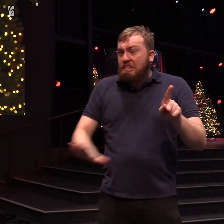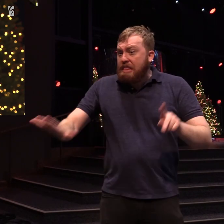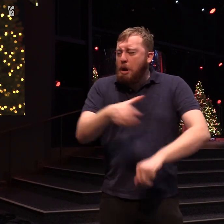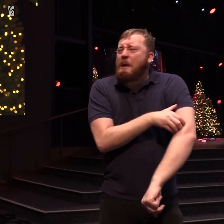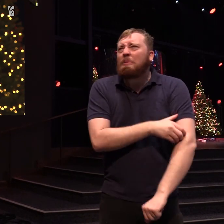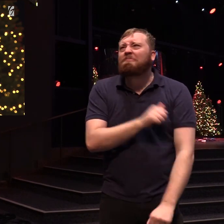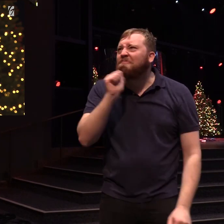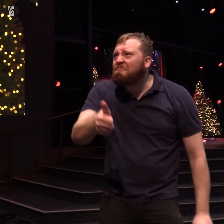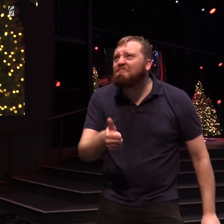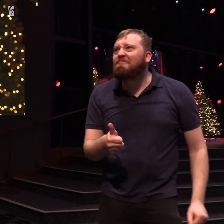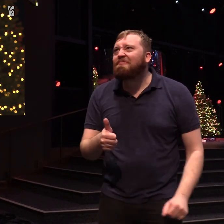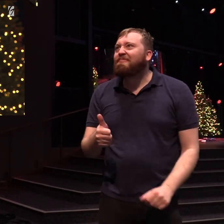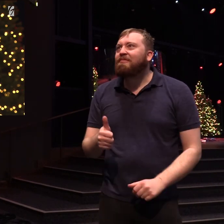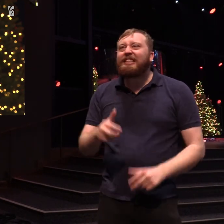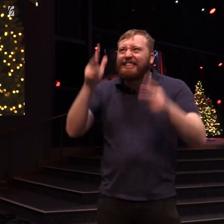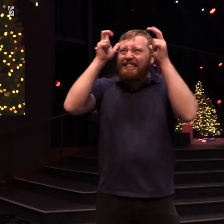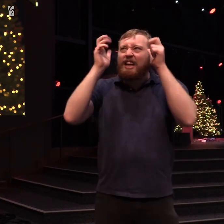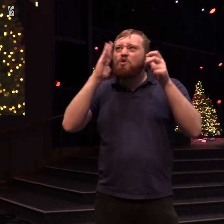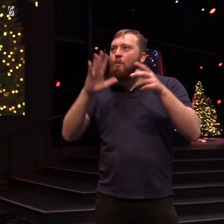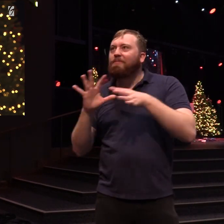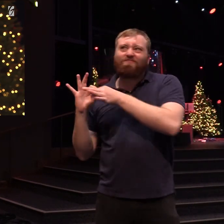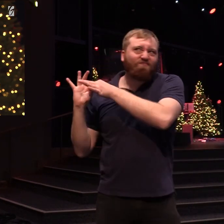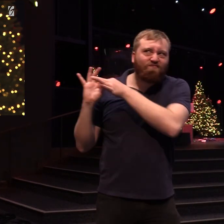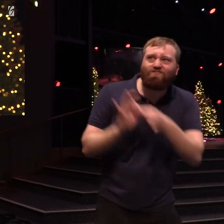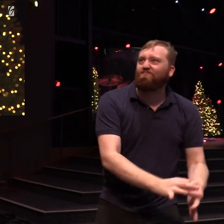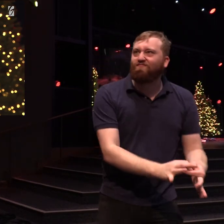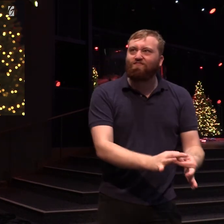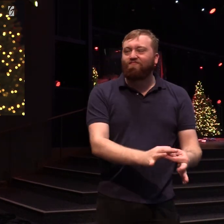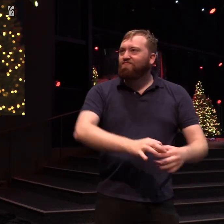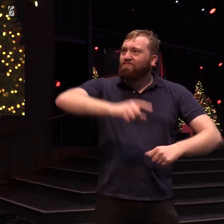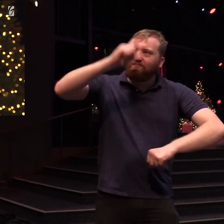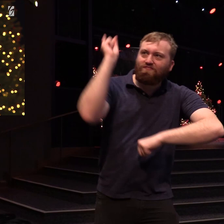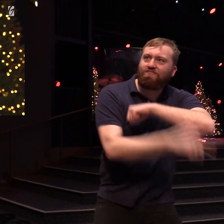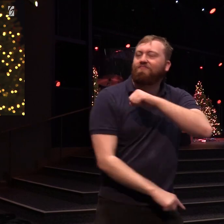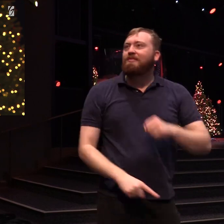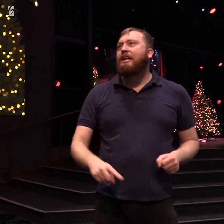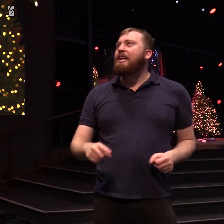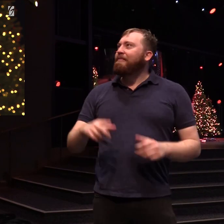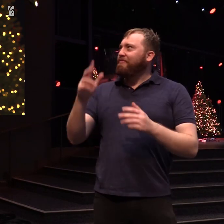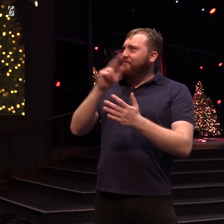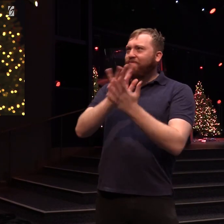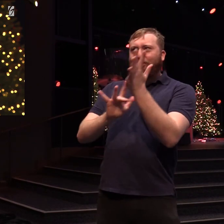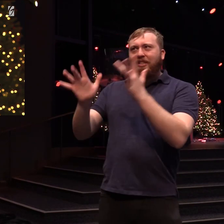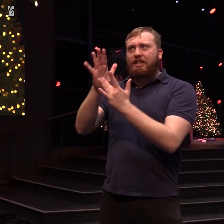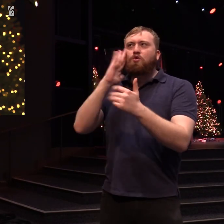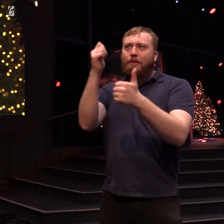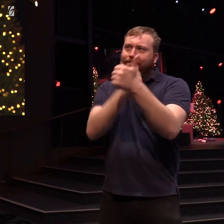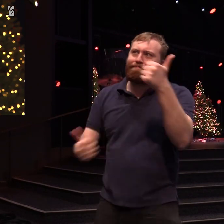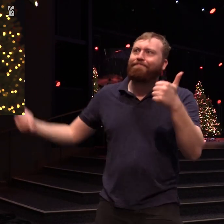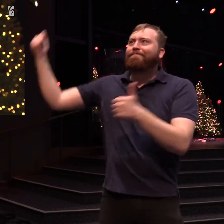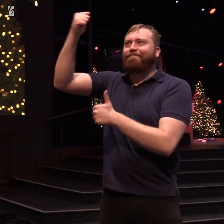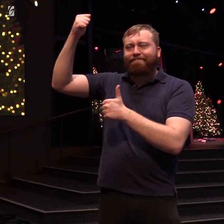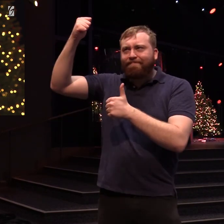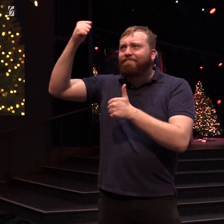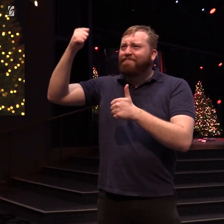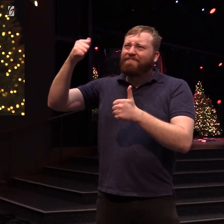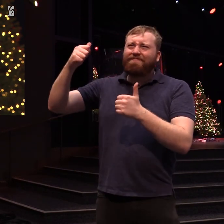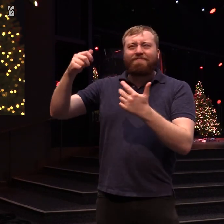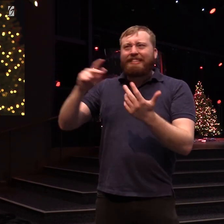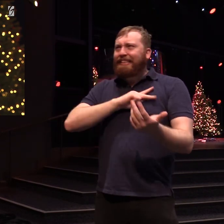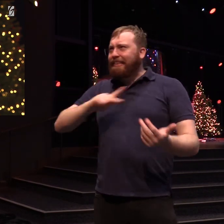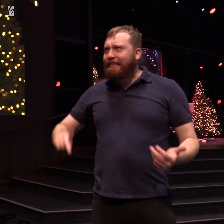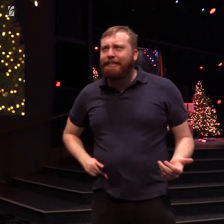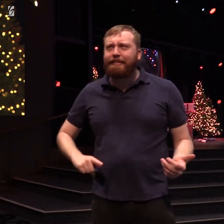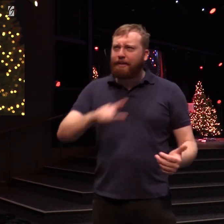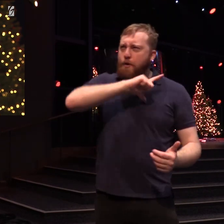Jesus Christ will return to the earth as King of kings and Lord of lords to judge his enemies. He will once and for